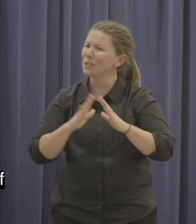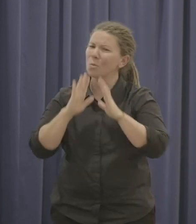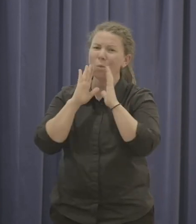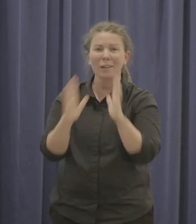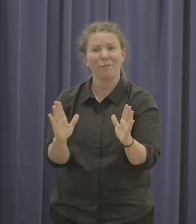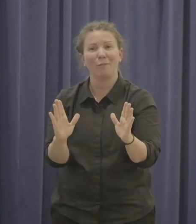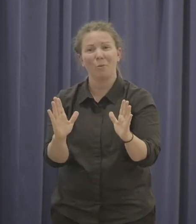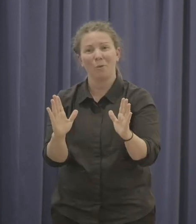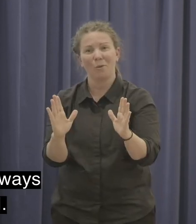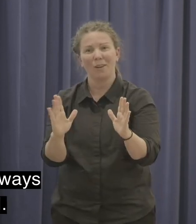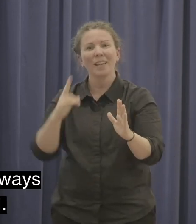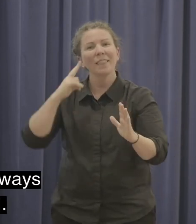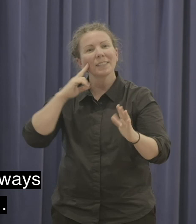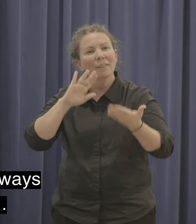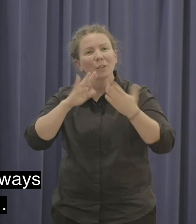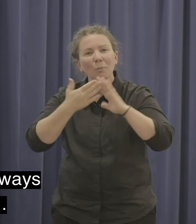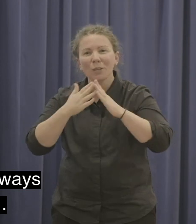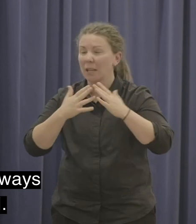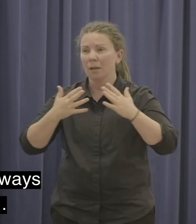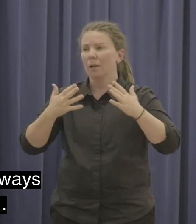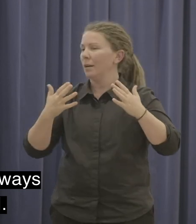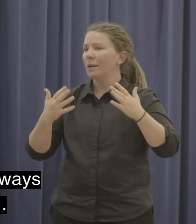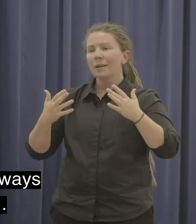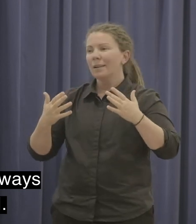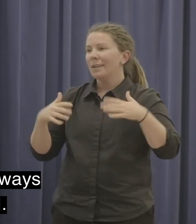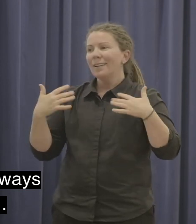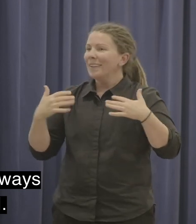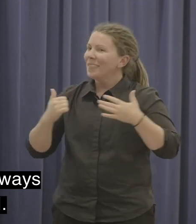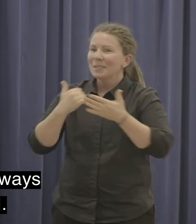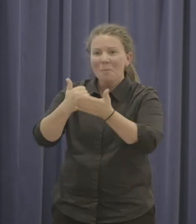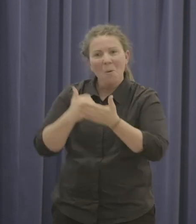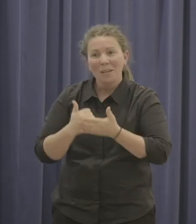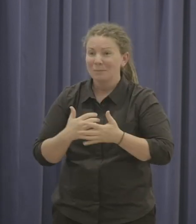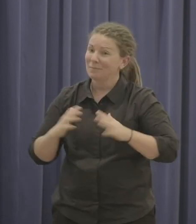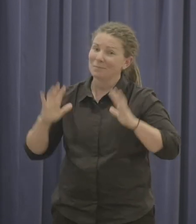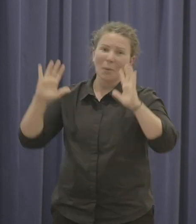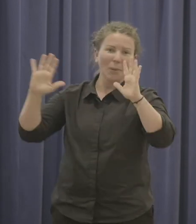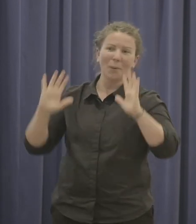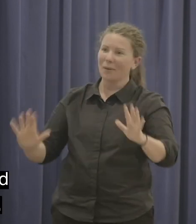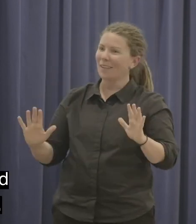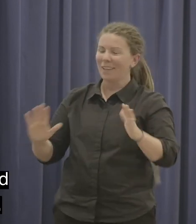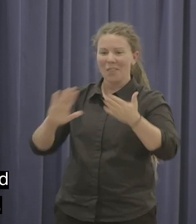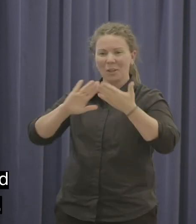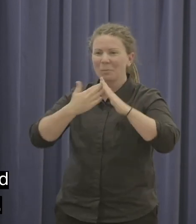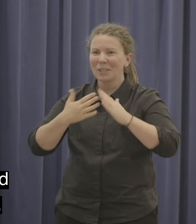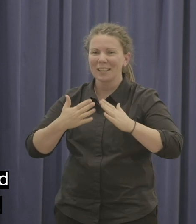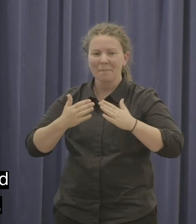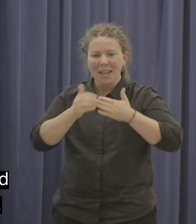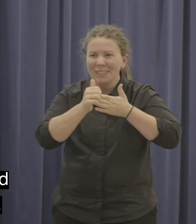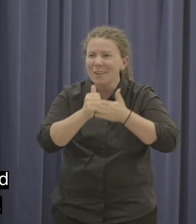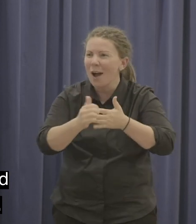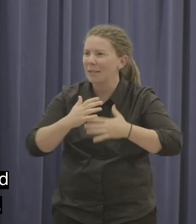wonderful. The deaf community in many ways have supported Billy and I. Community has guided